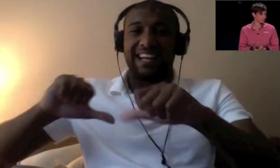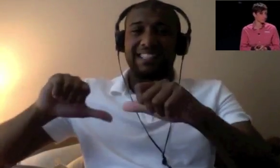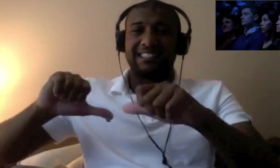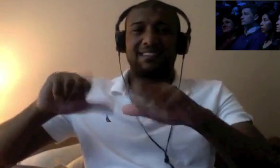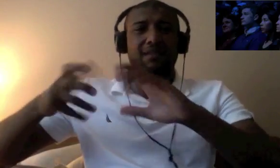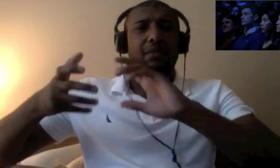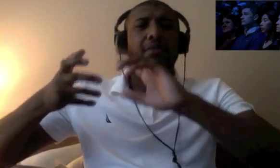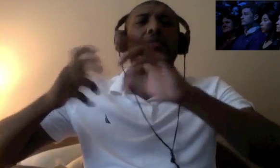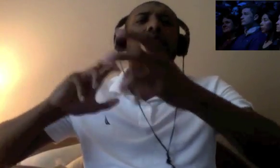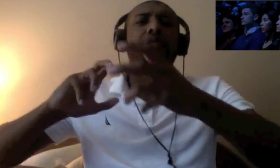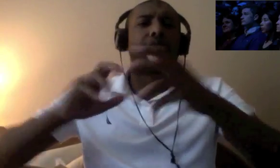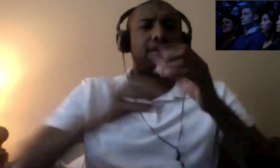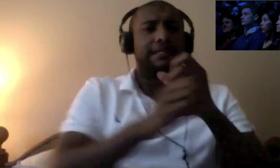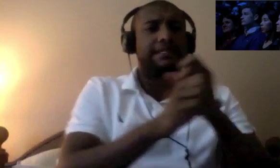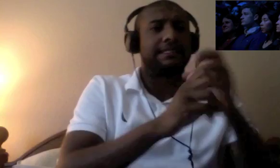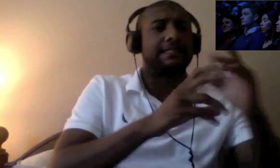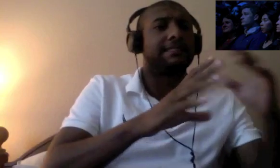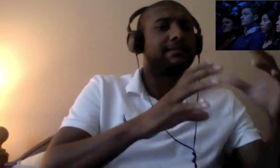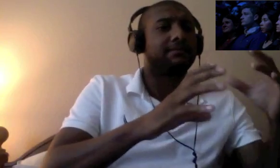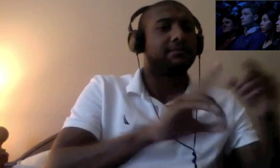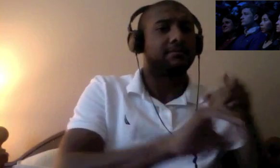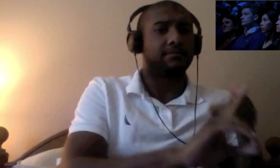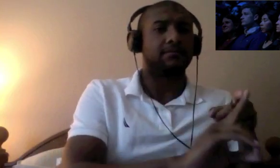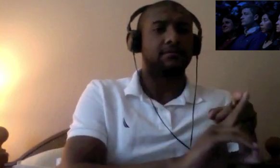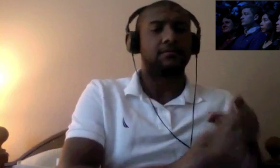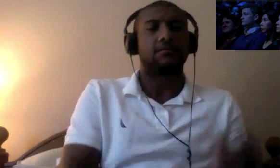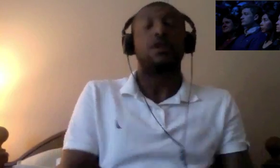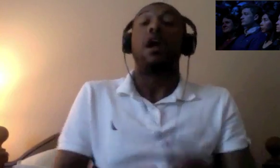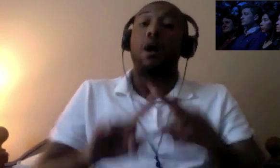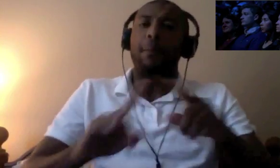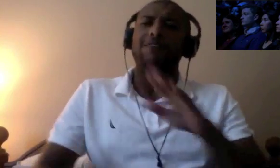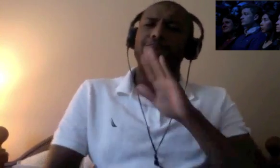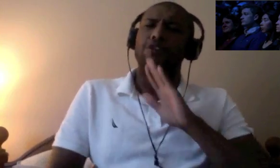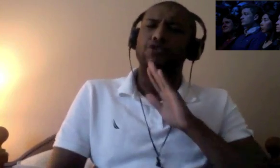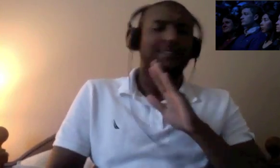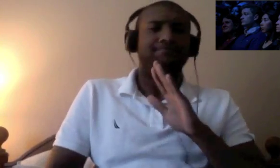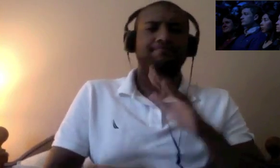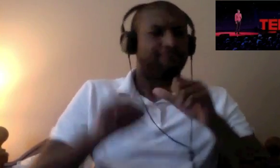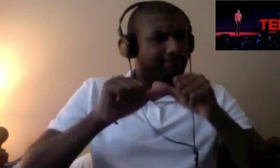scene. But even through all the frustrations, I still believed